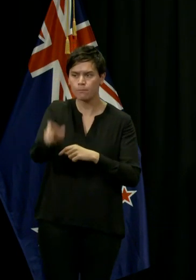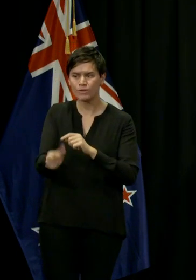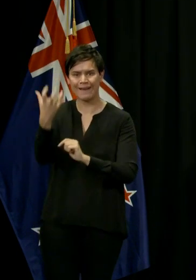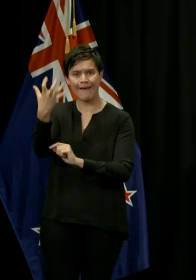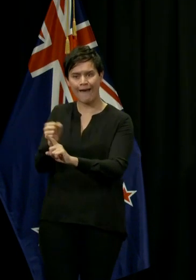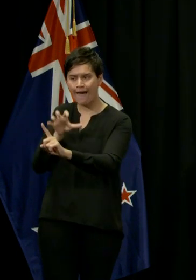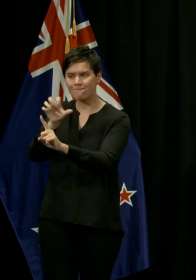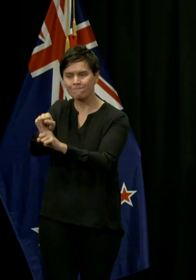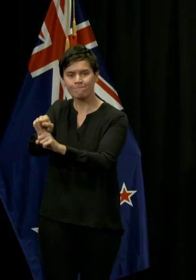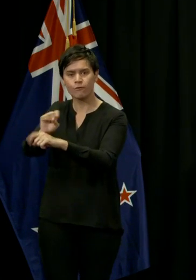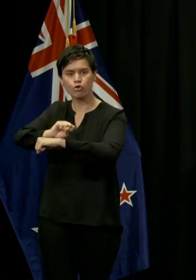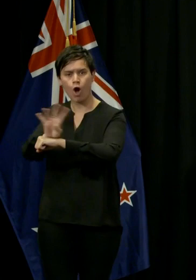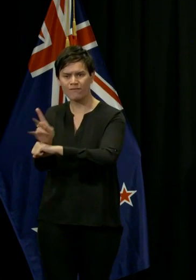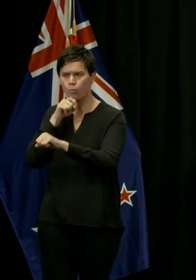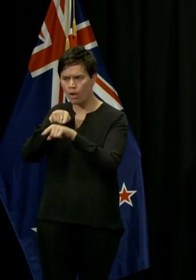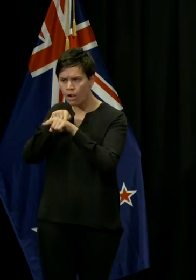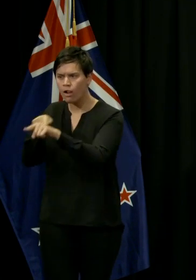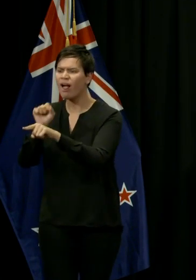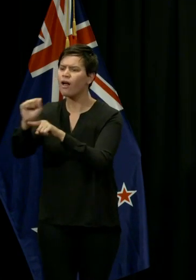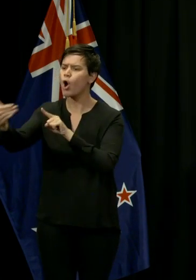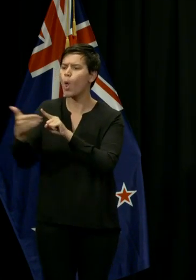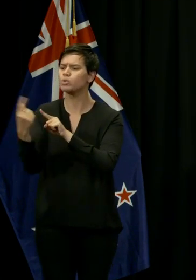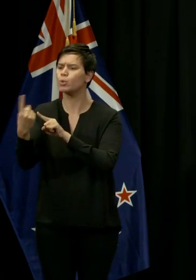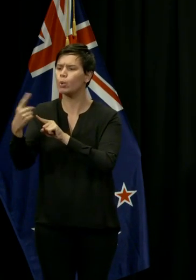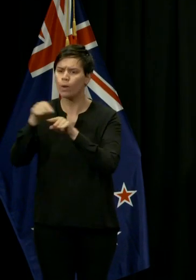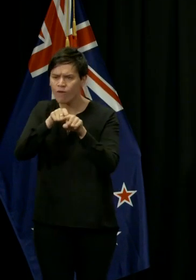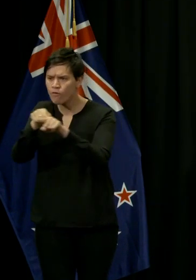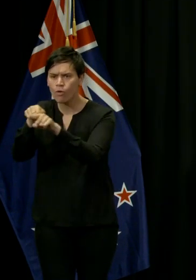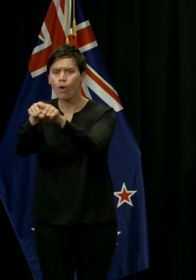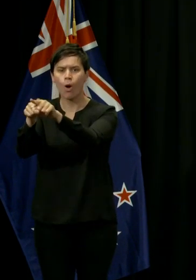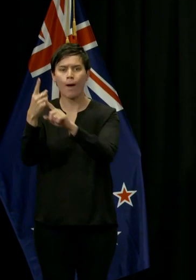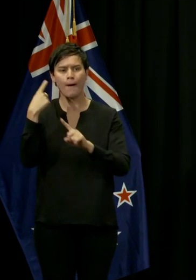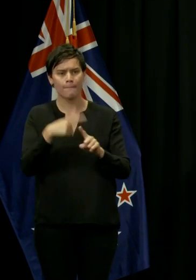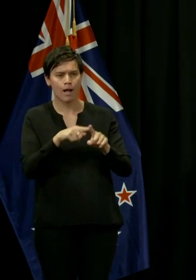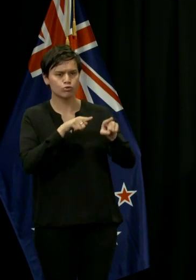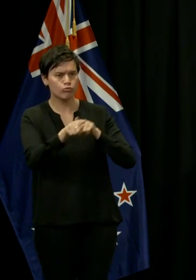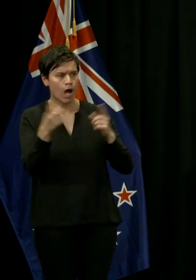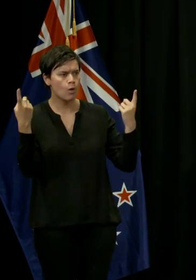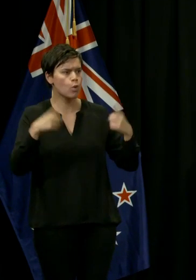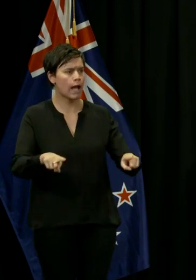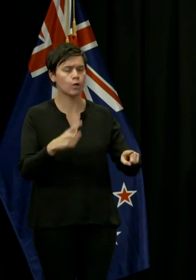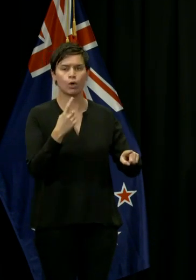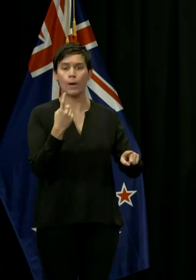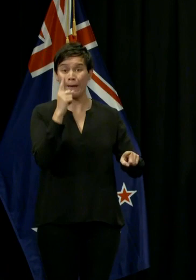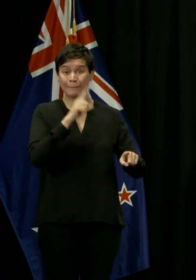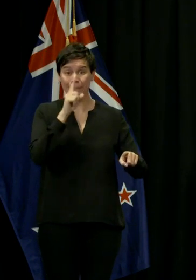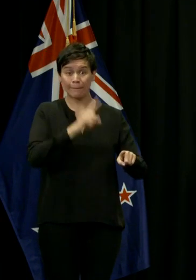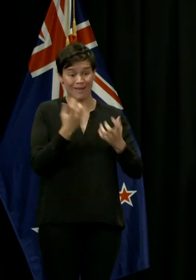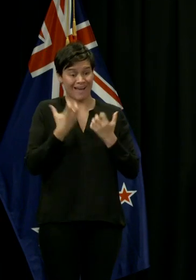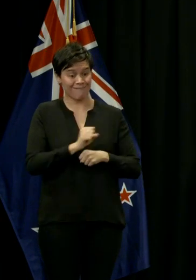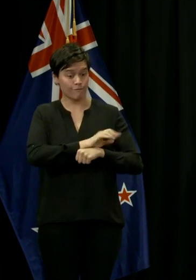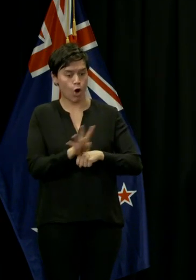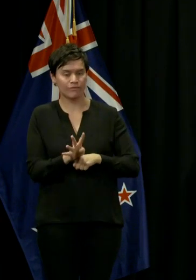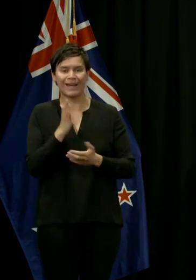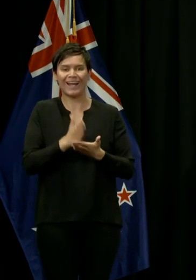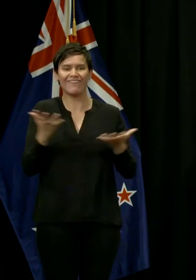will continue at pace to help us understand the current number of cases in New Zealand and where they are based.